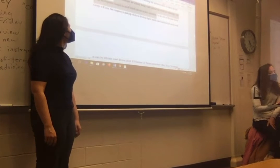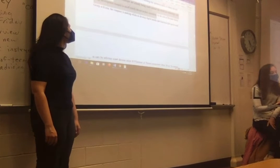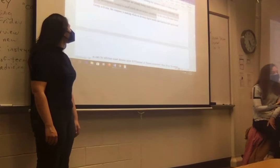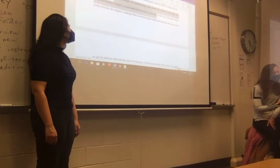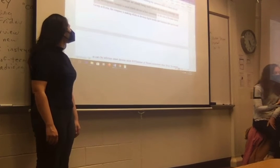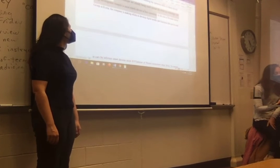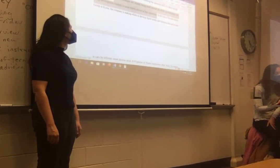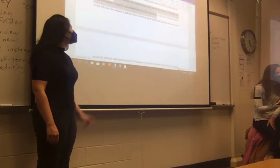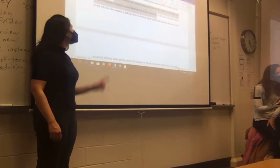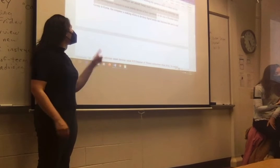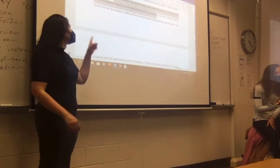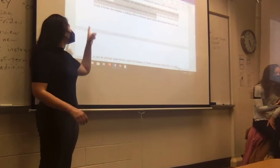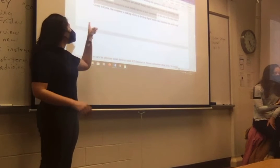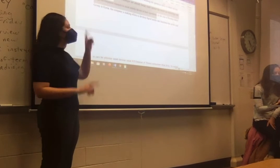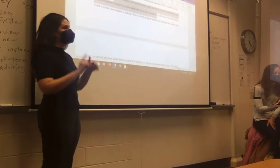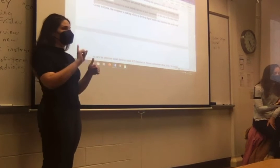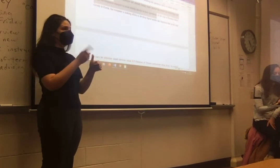review. Here's the purpose statement, right?